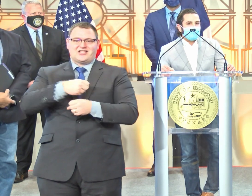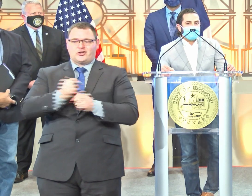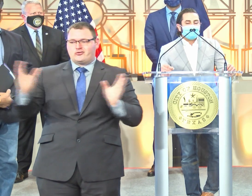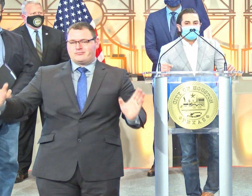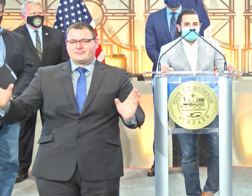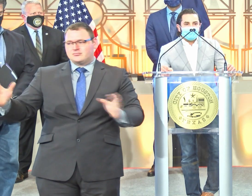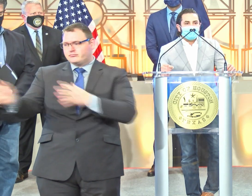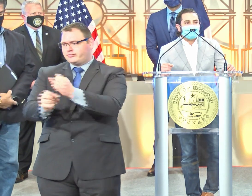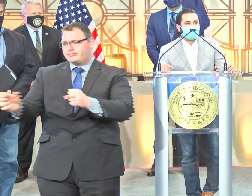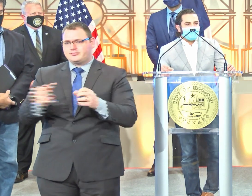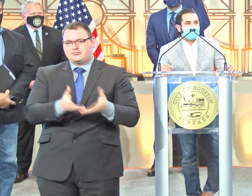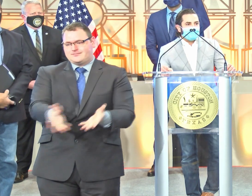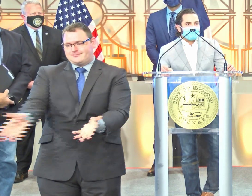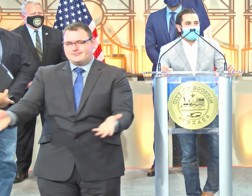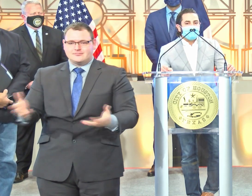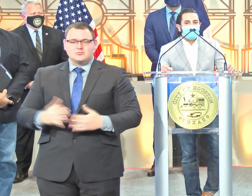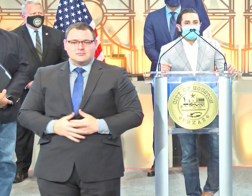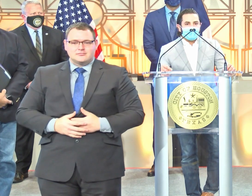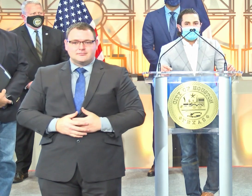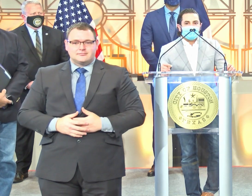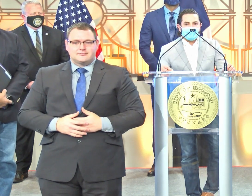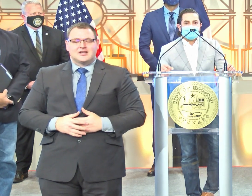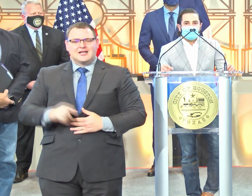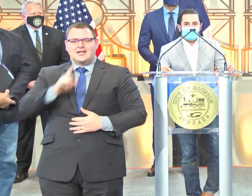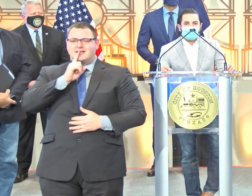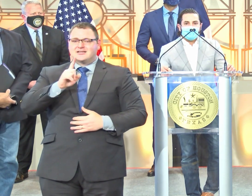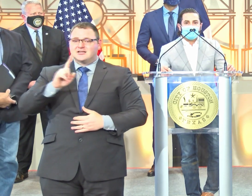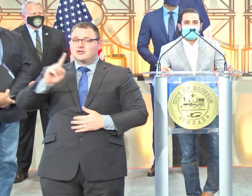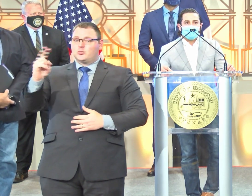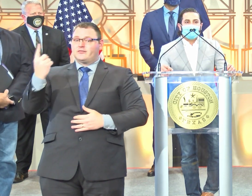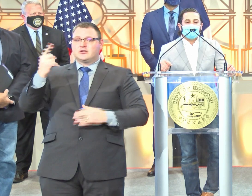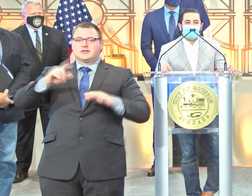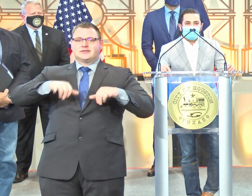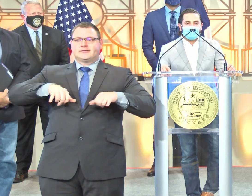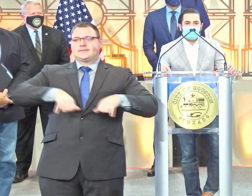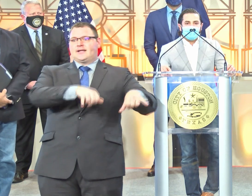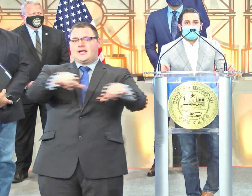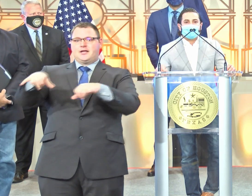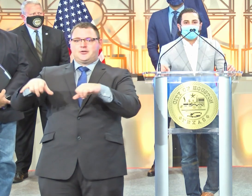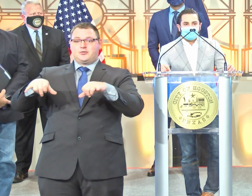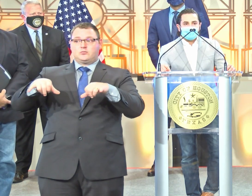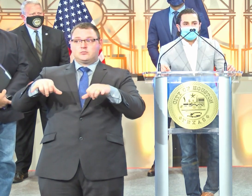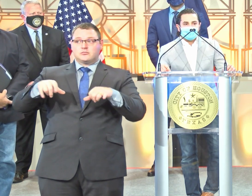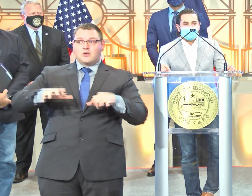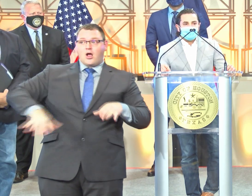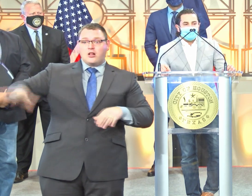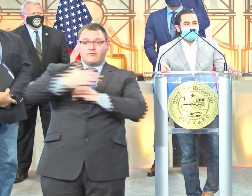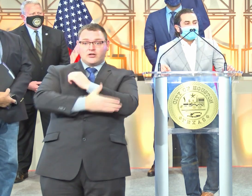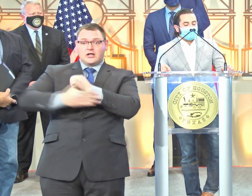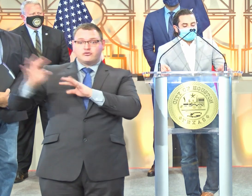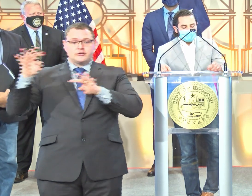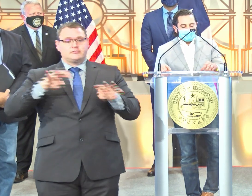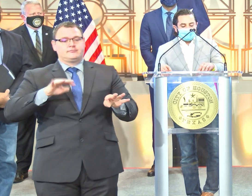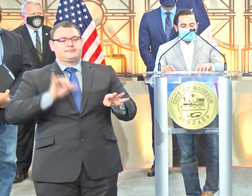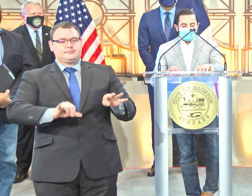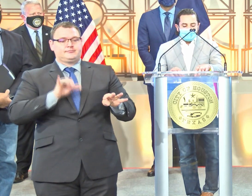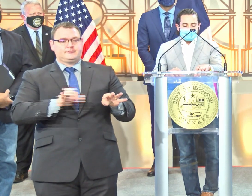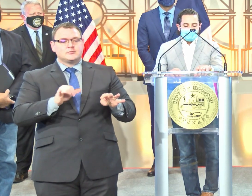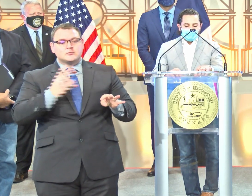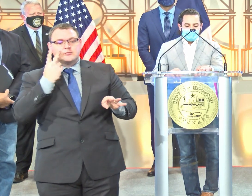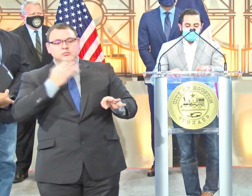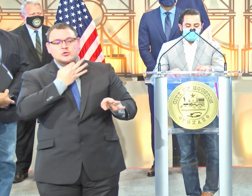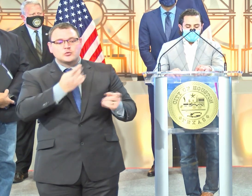locally. Through the housing that's already happened, more than close to 90% of the individuals, the homeless individuals that are on the streets that we are housing